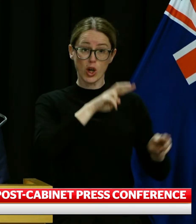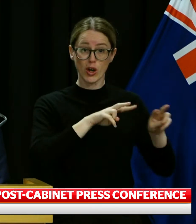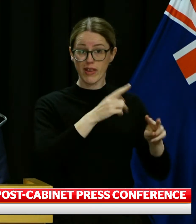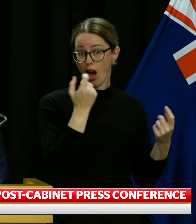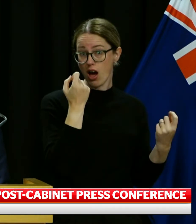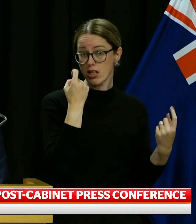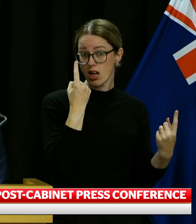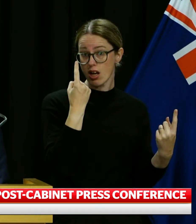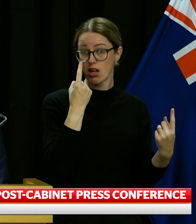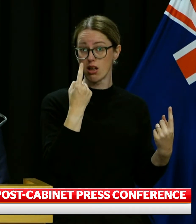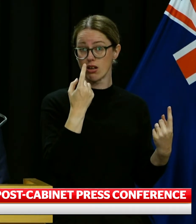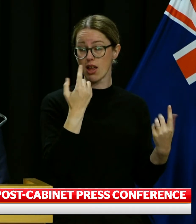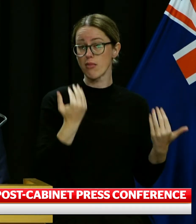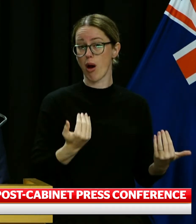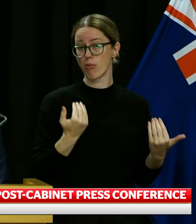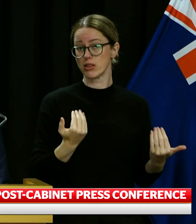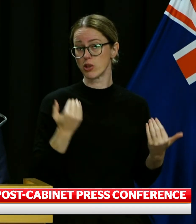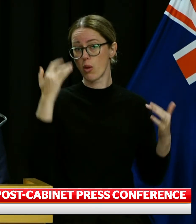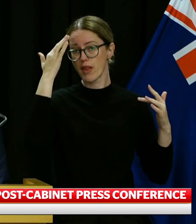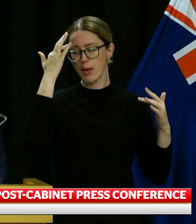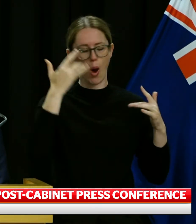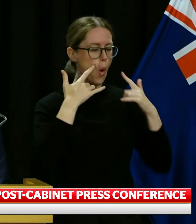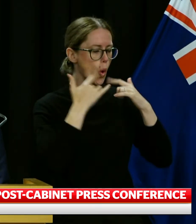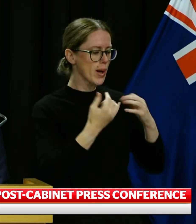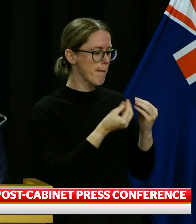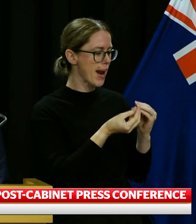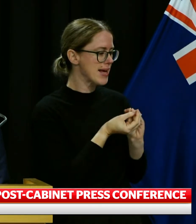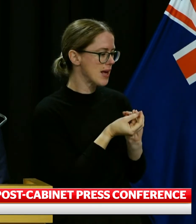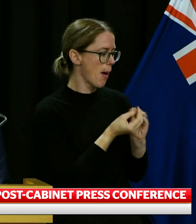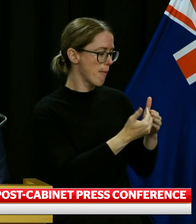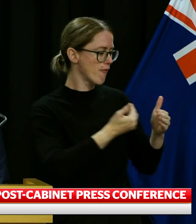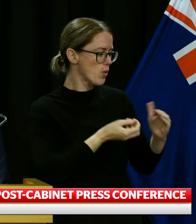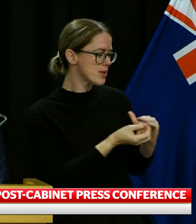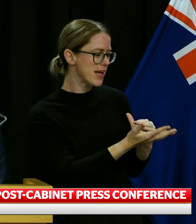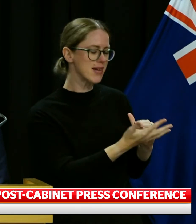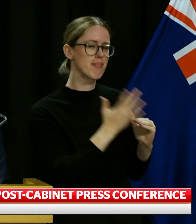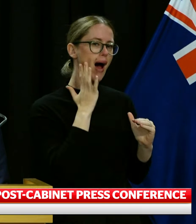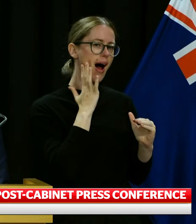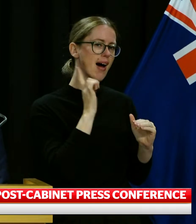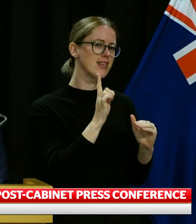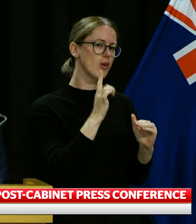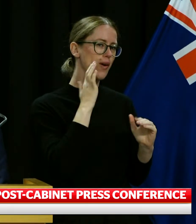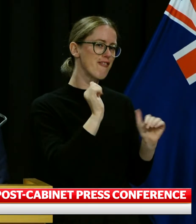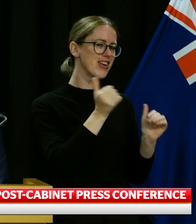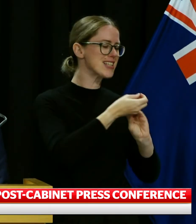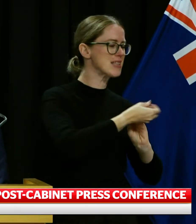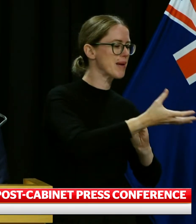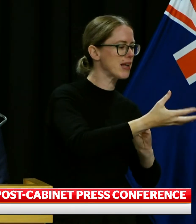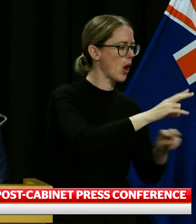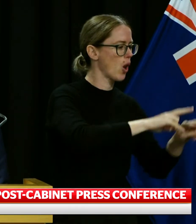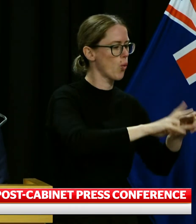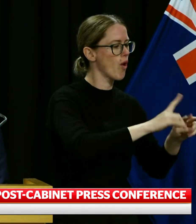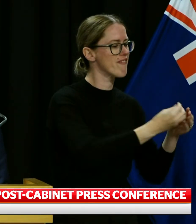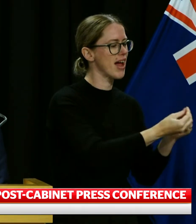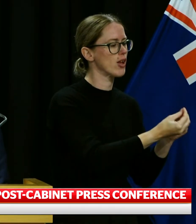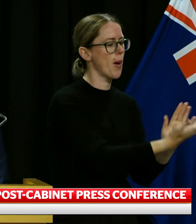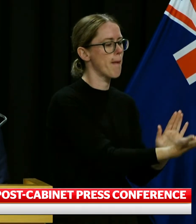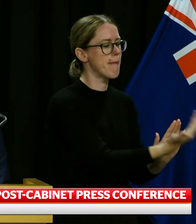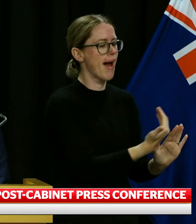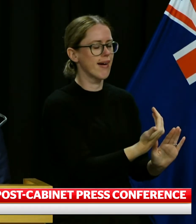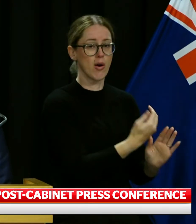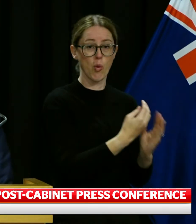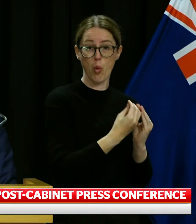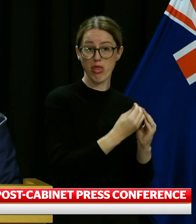seems to be a lot of emphasis done at the moment on auditing money before it gets spent, but not a lot of emphasis on looking at the value that money gets after it is